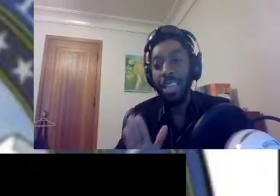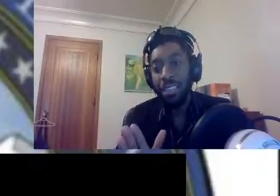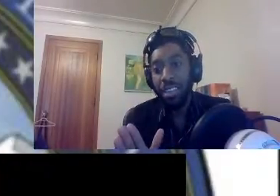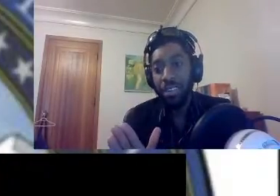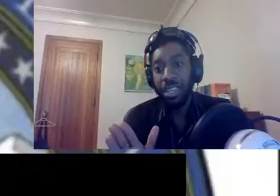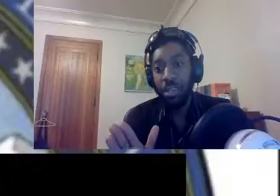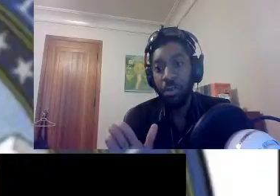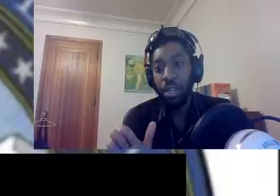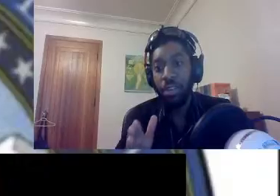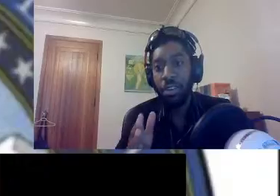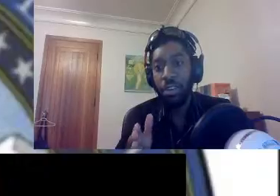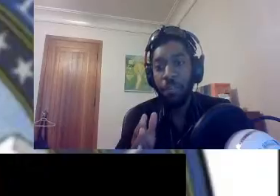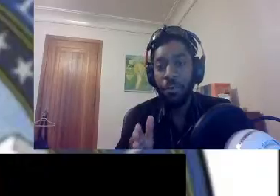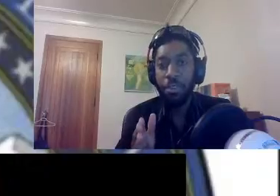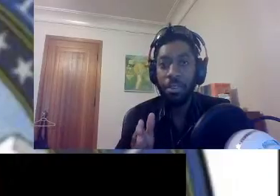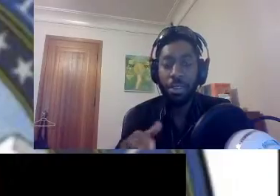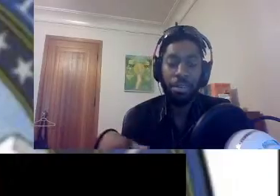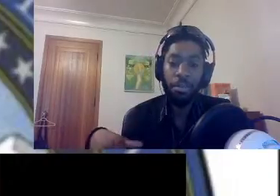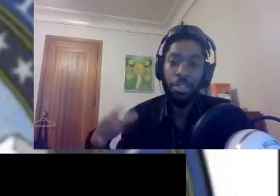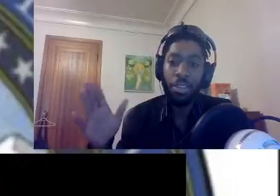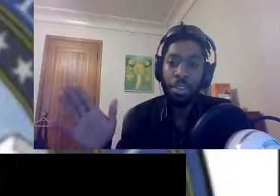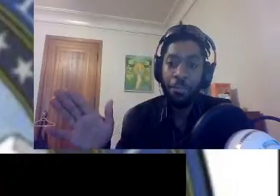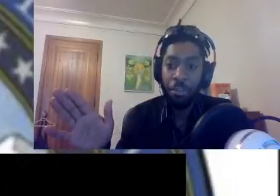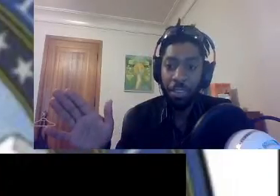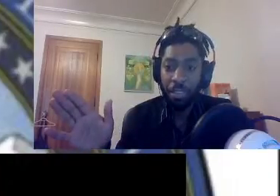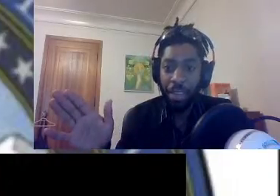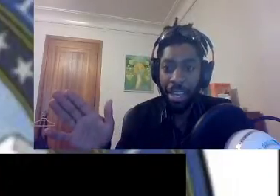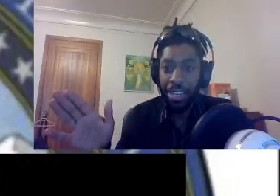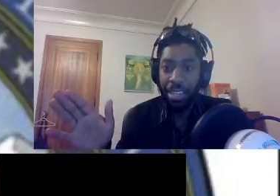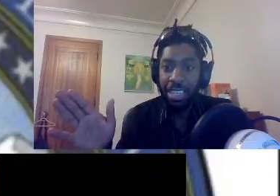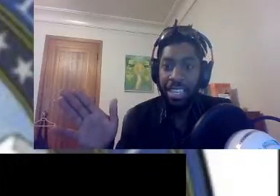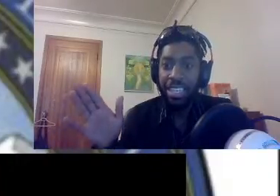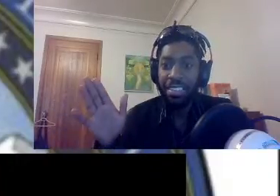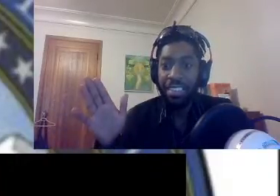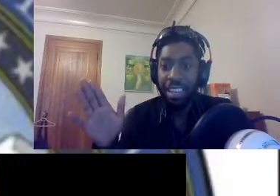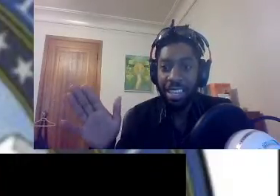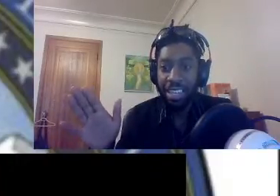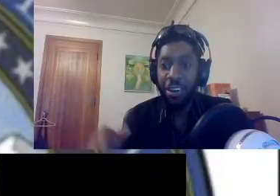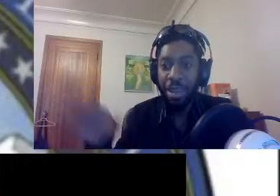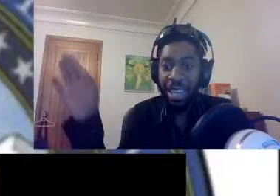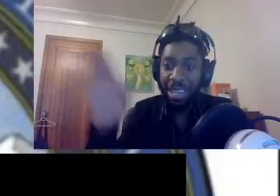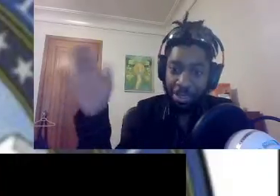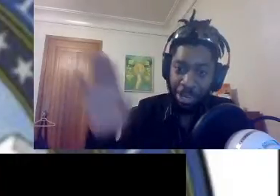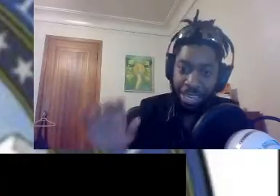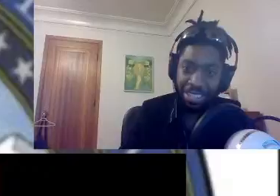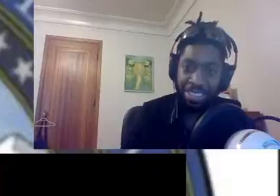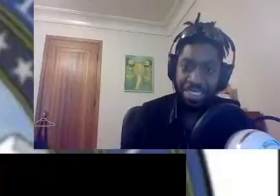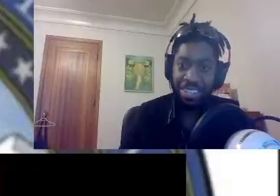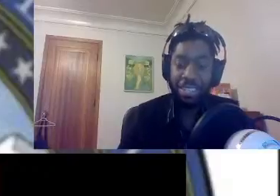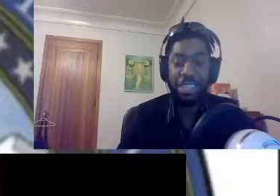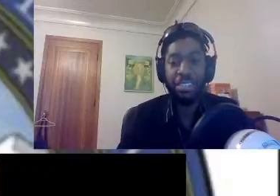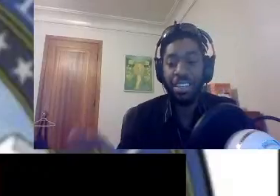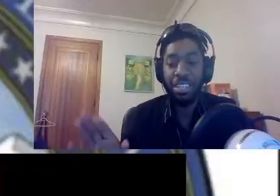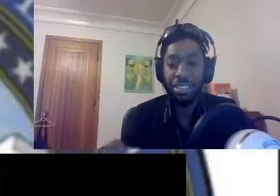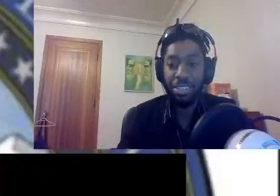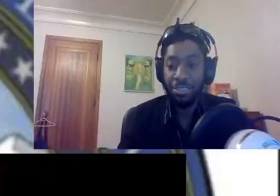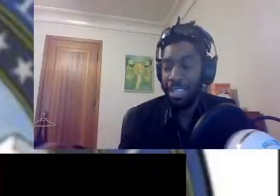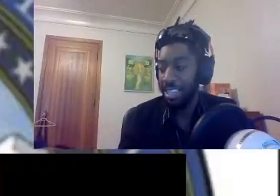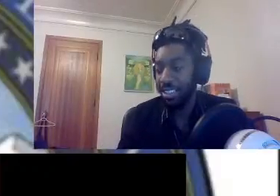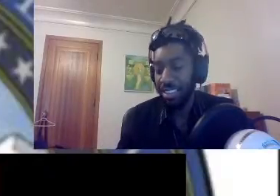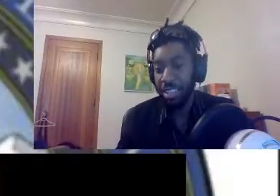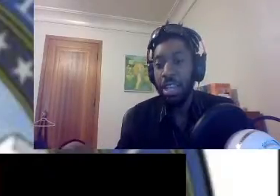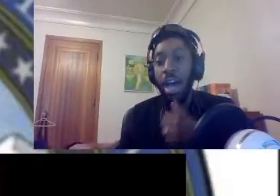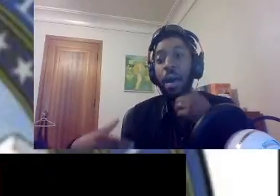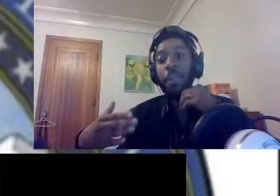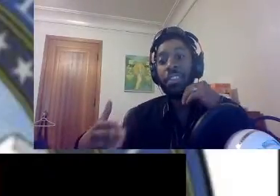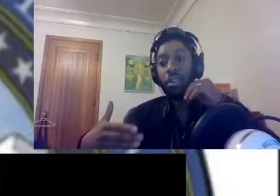So basically, what the good governor Sisolak is saying, oh hey, Granny, good to see you. He's saying, Granny,